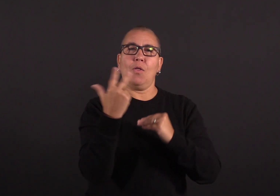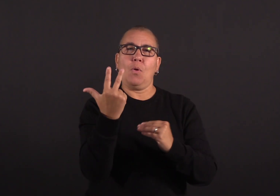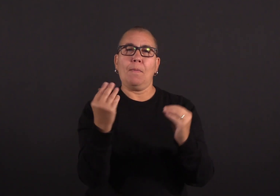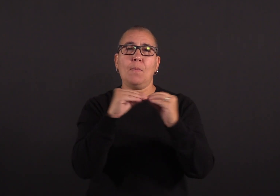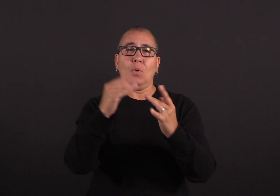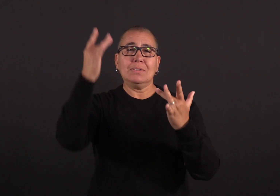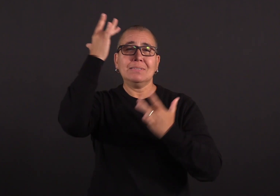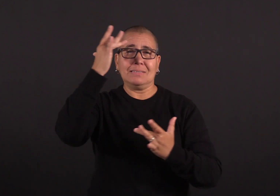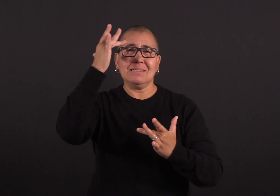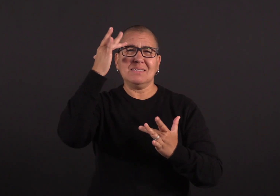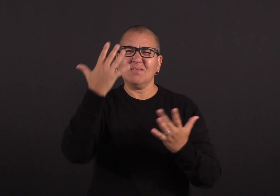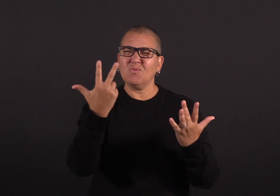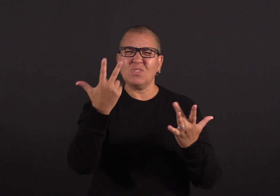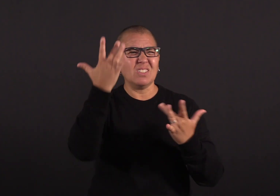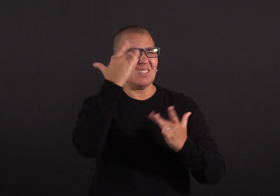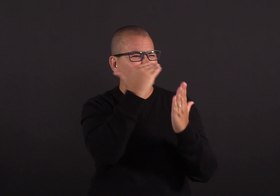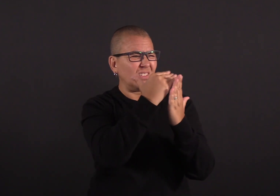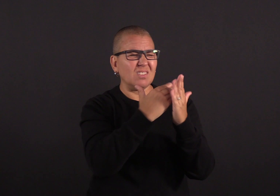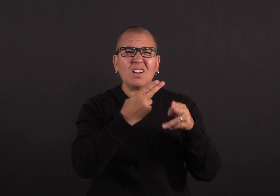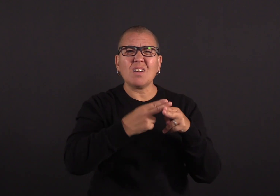recommendation to add